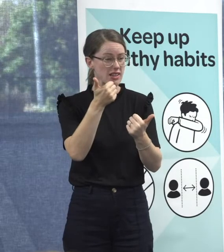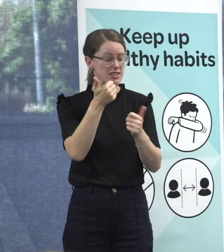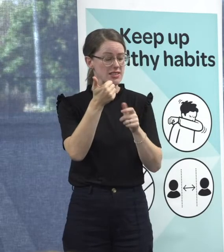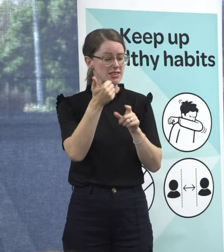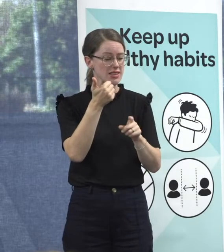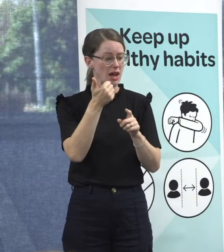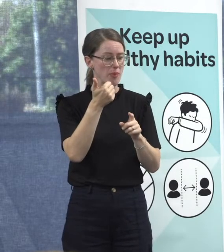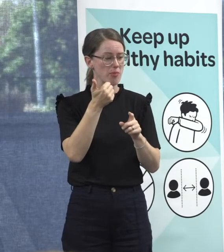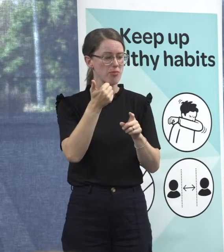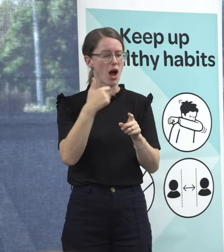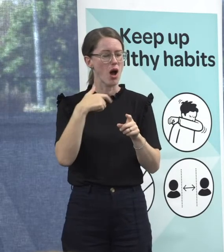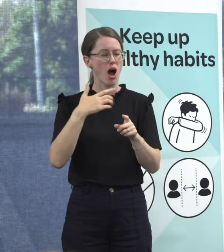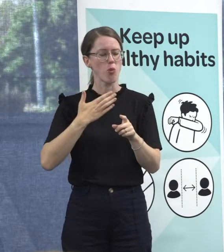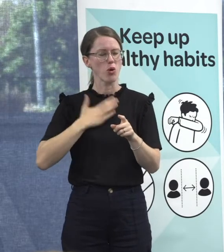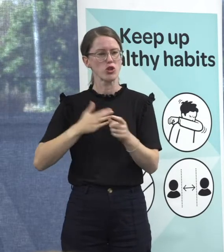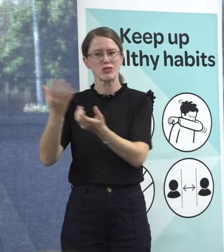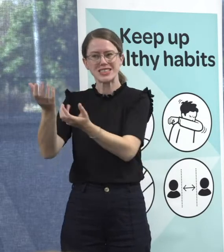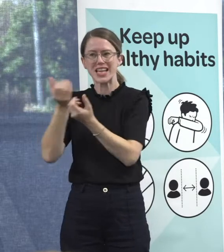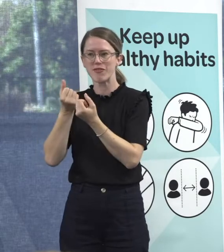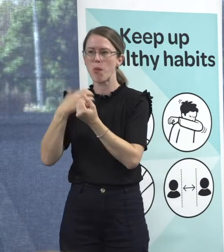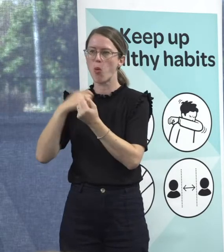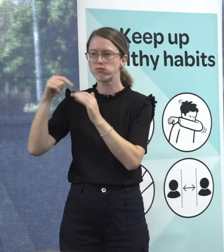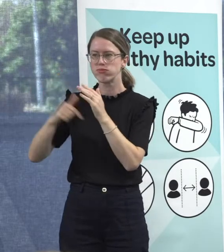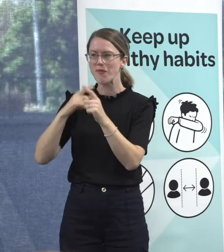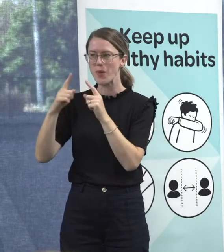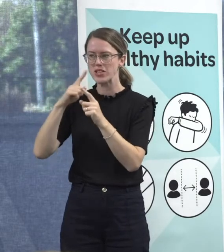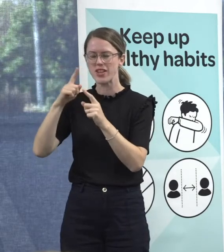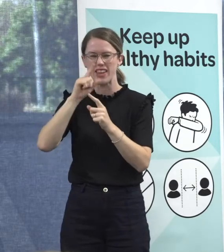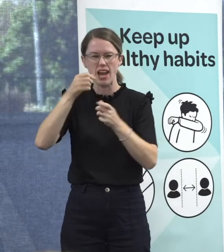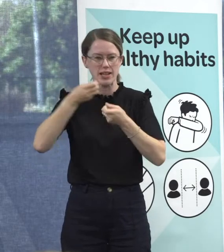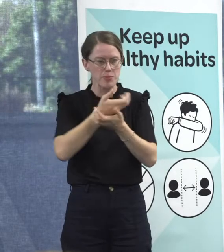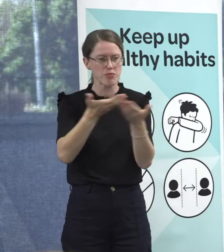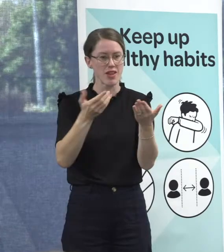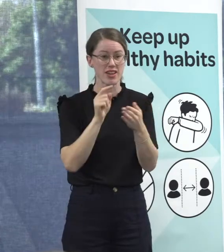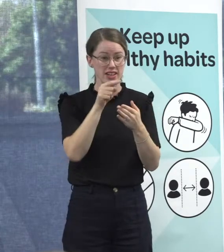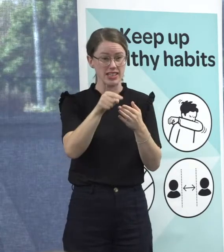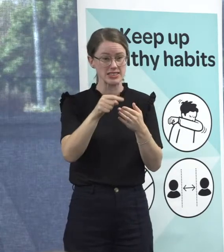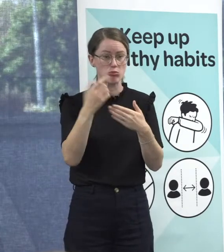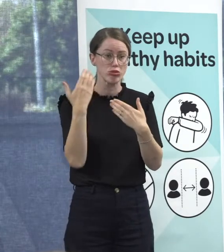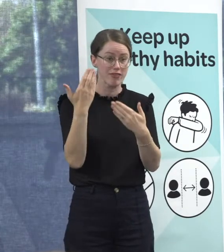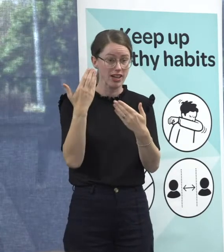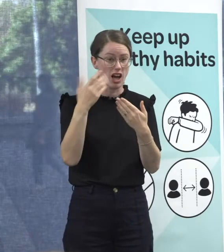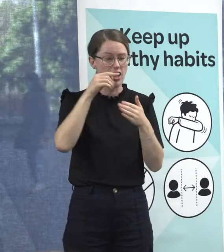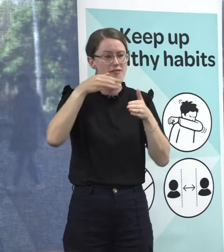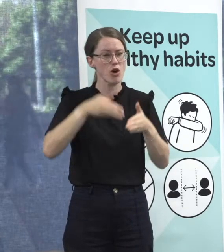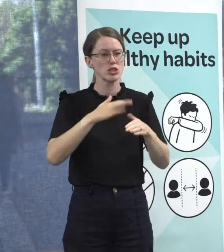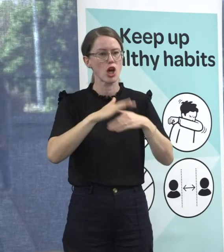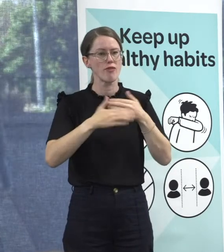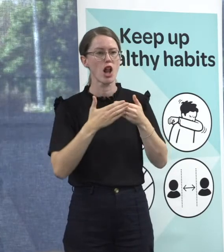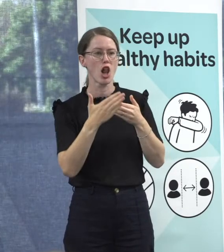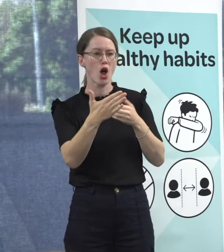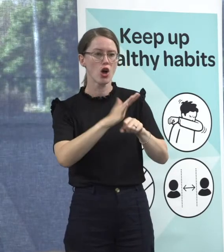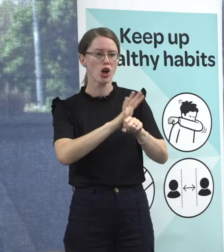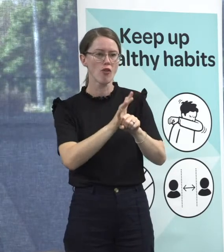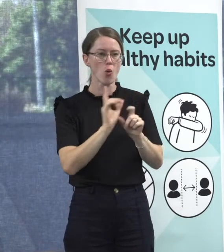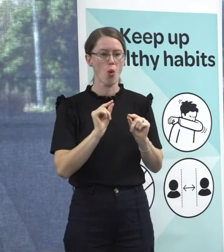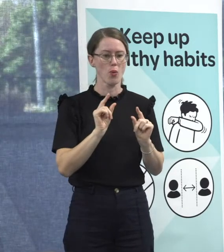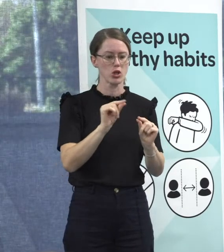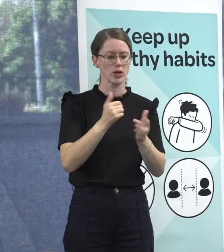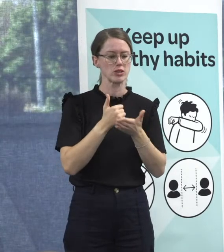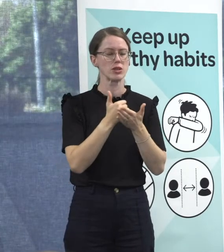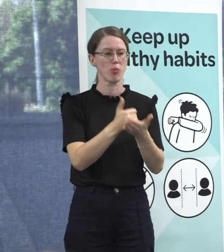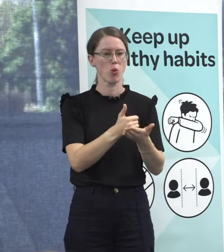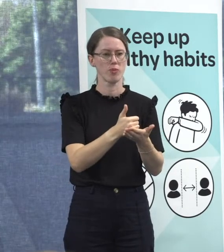opportunity to get an update, and perhaps at the next briefing I can have that as a bit of a focus on what else we are doing to